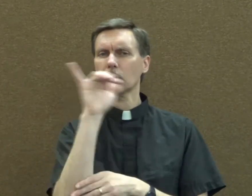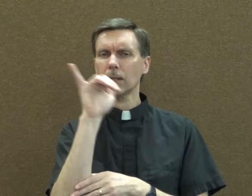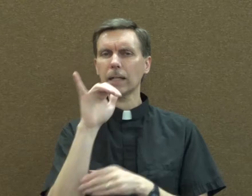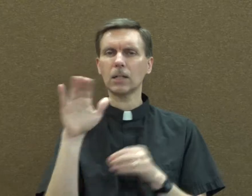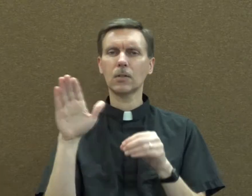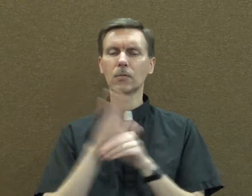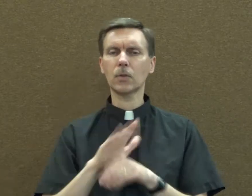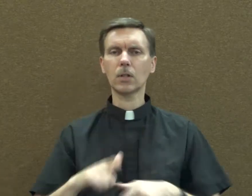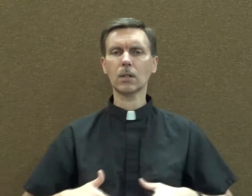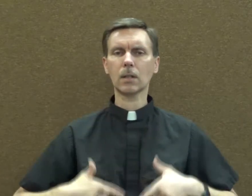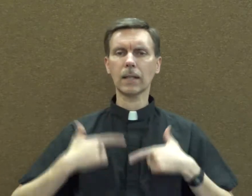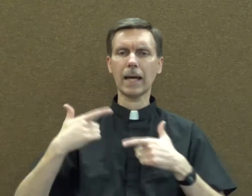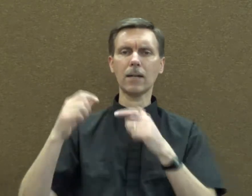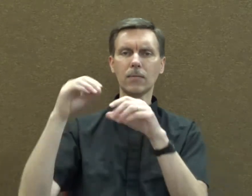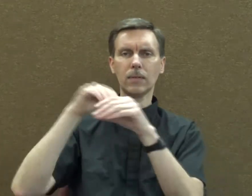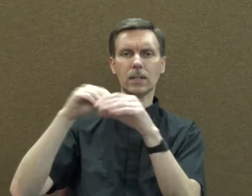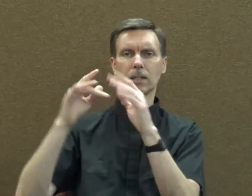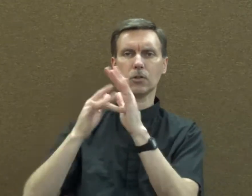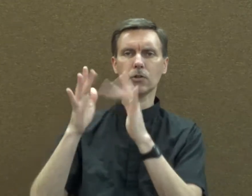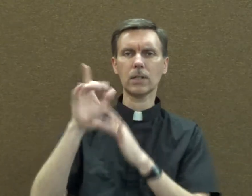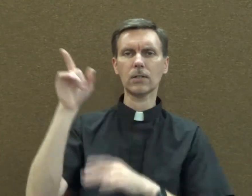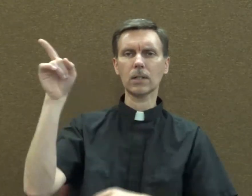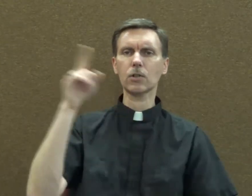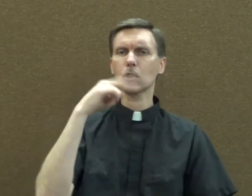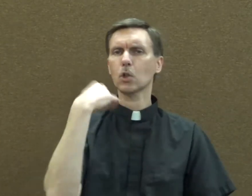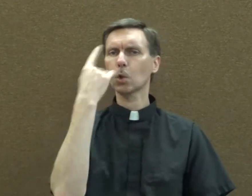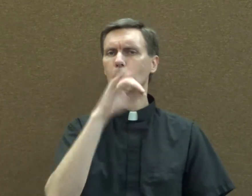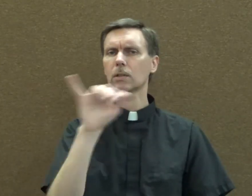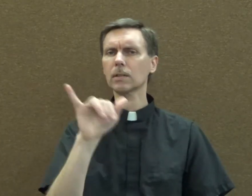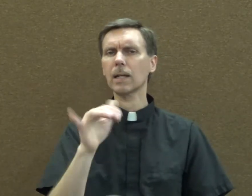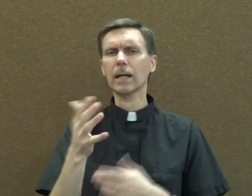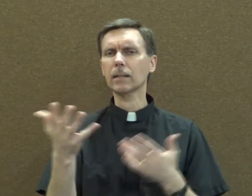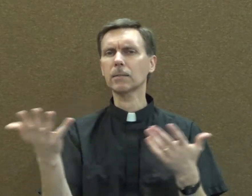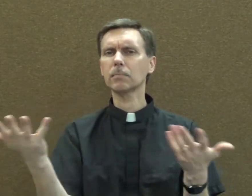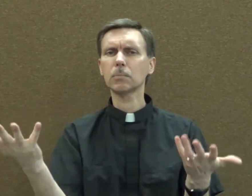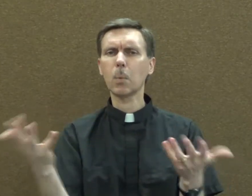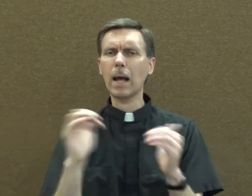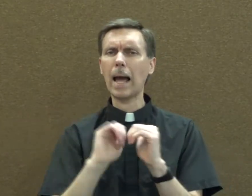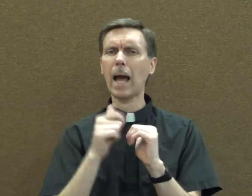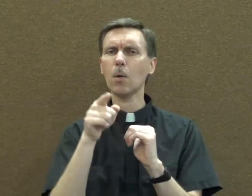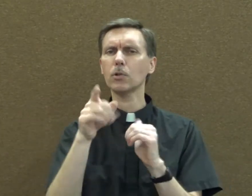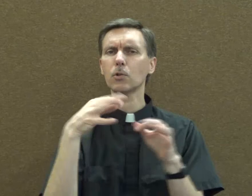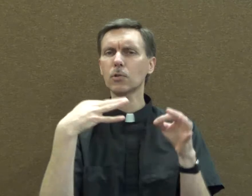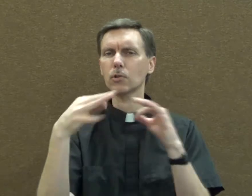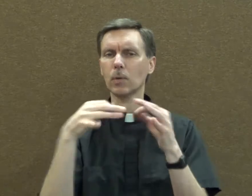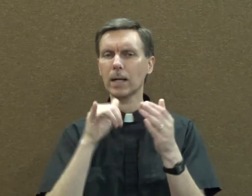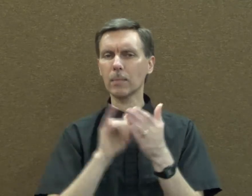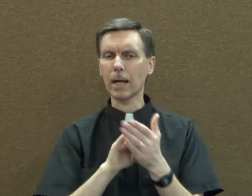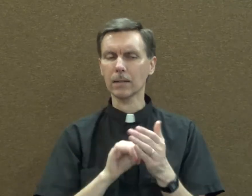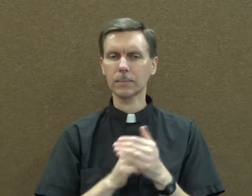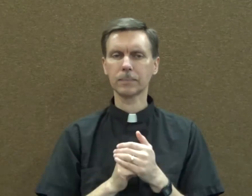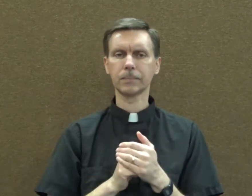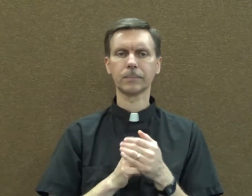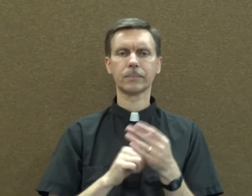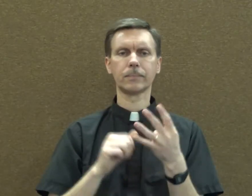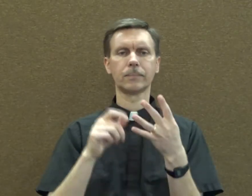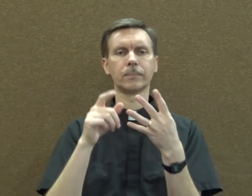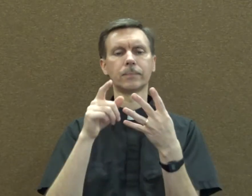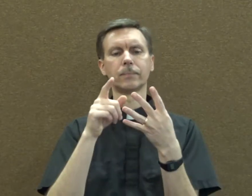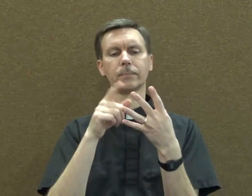like? Full life in Jesus looks like what? How would you describe that?